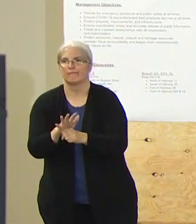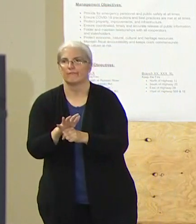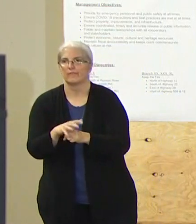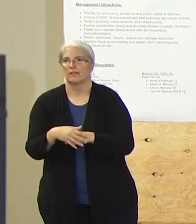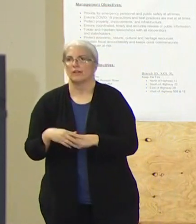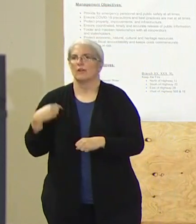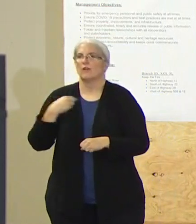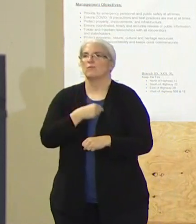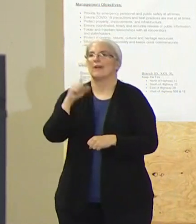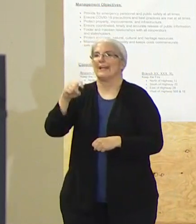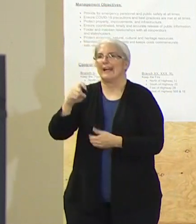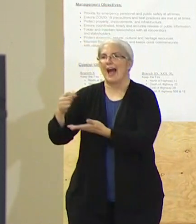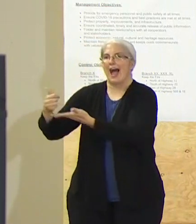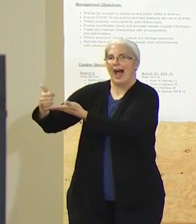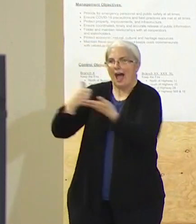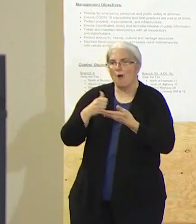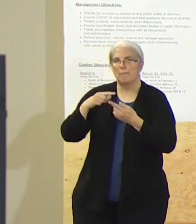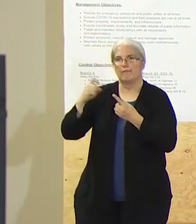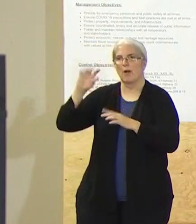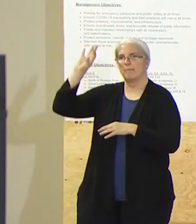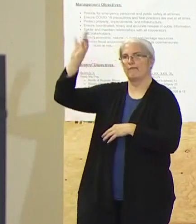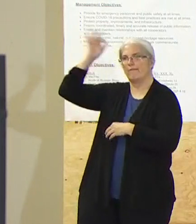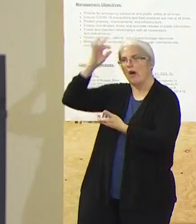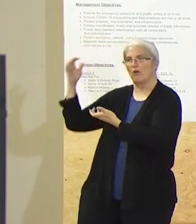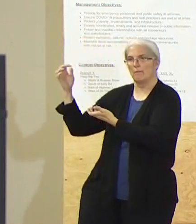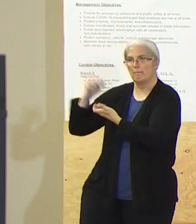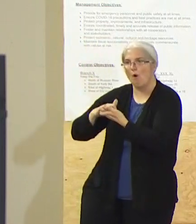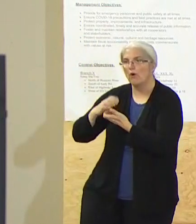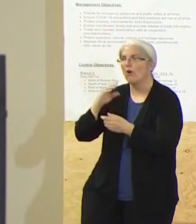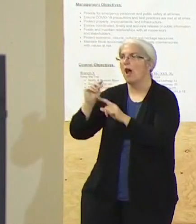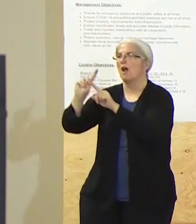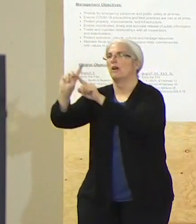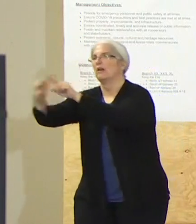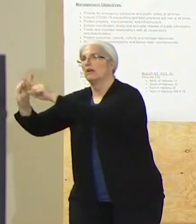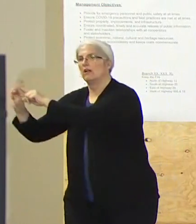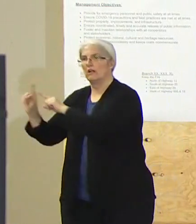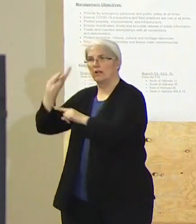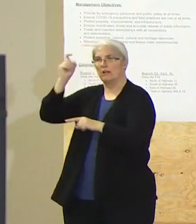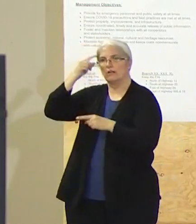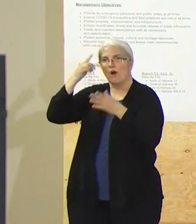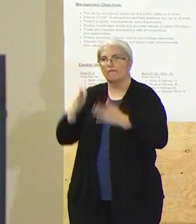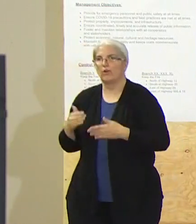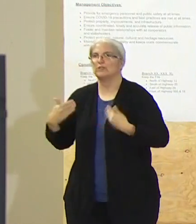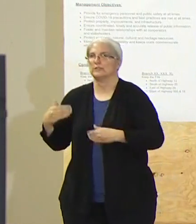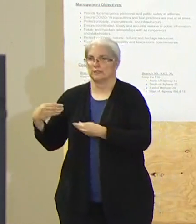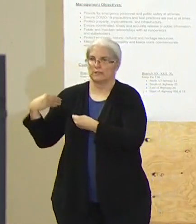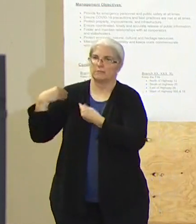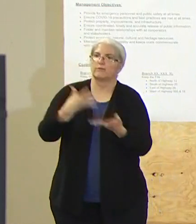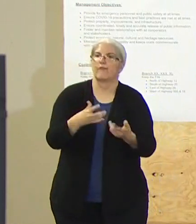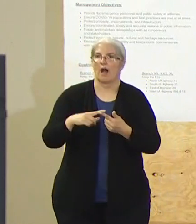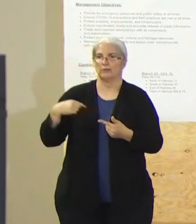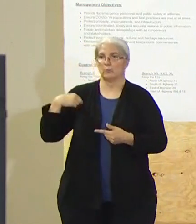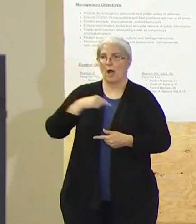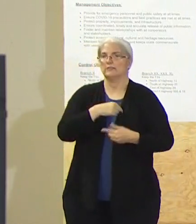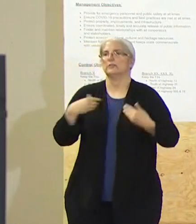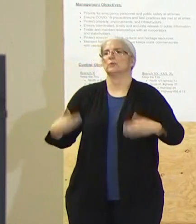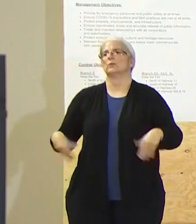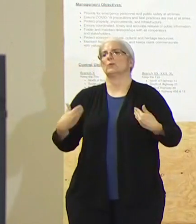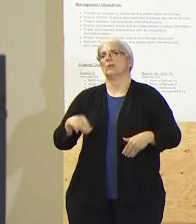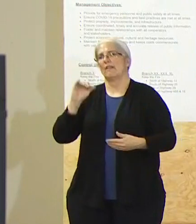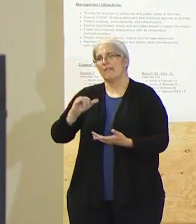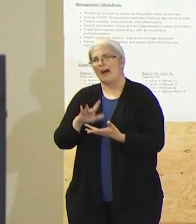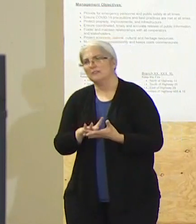extraordinary contributions that governors, regardless of their party, have also provided. And so it's in that spirit that I'm here, humbled, in